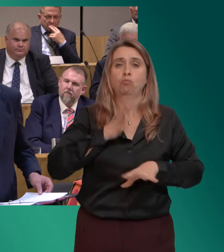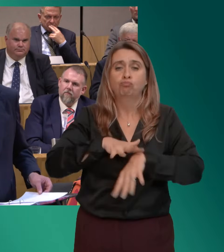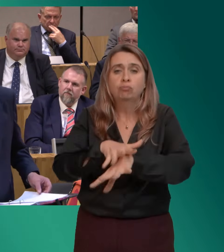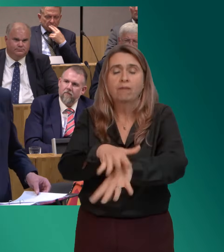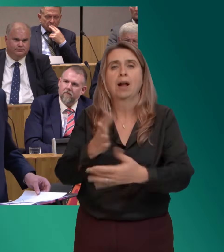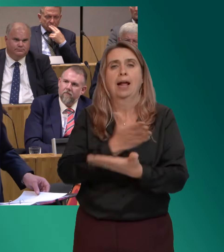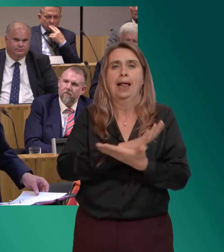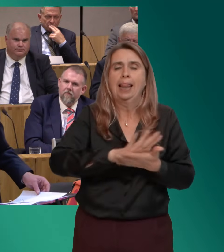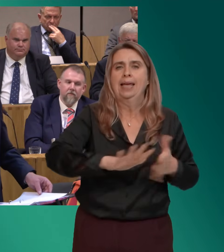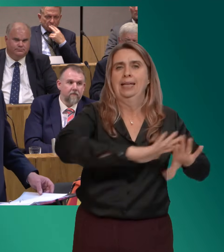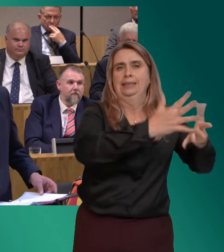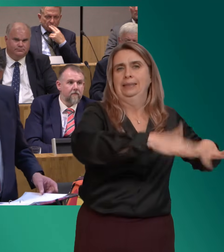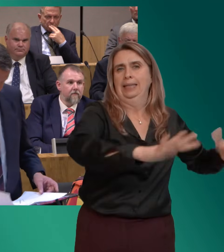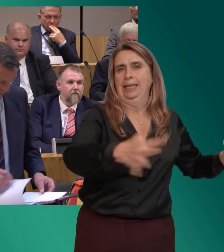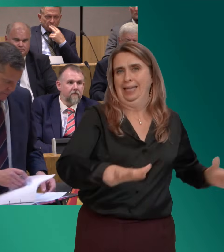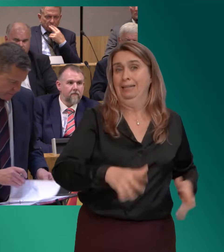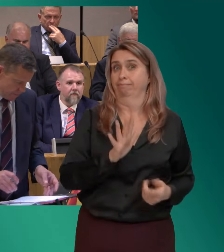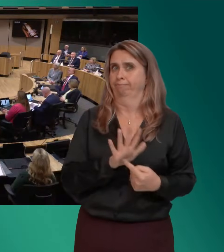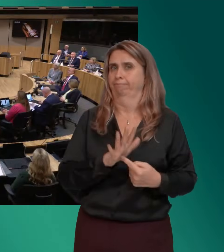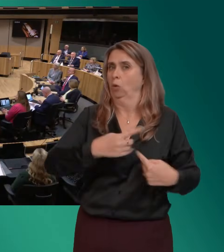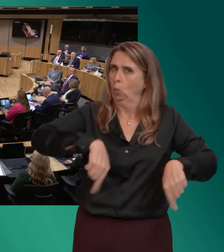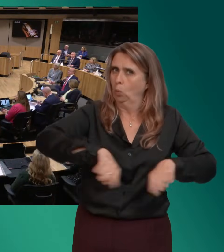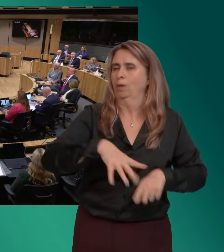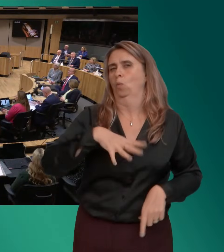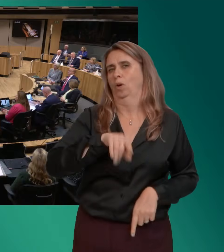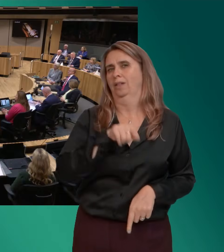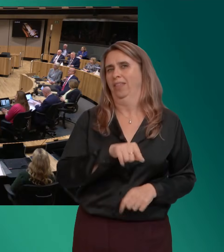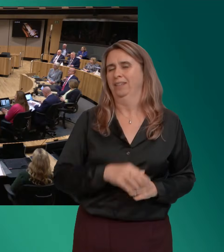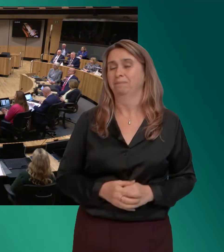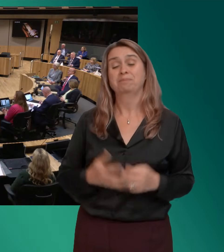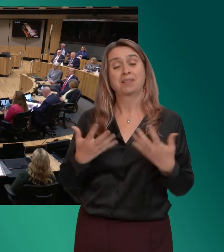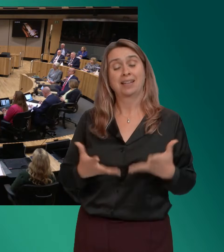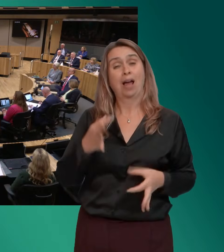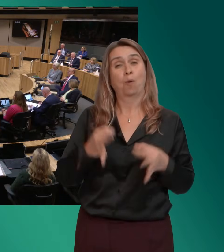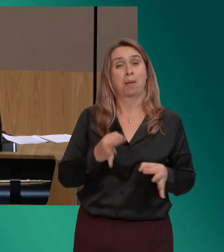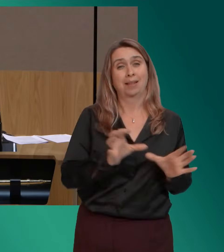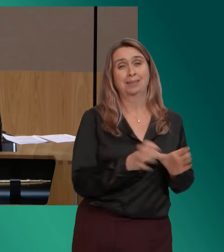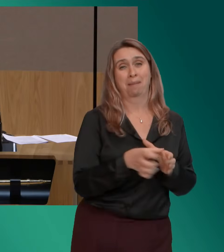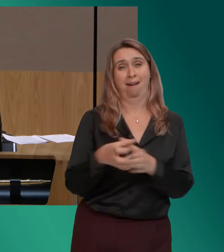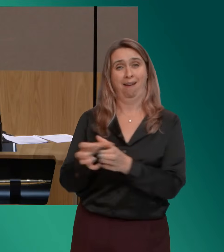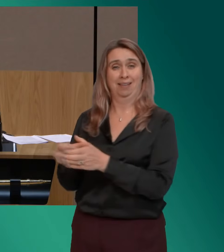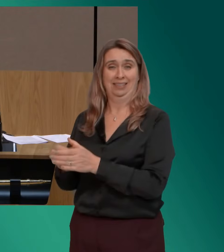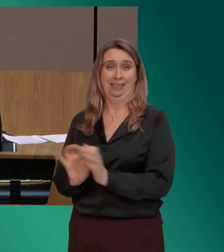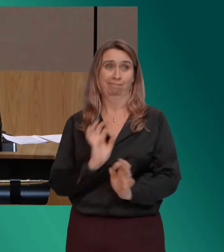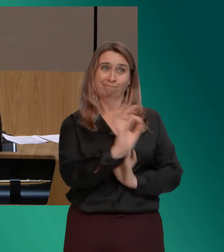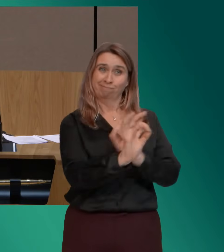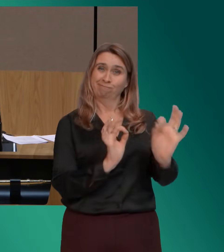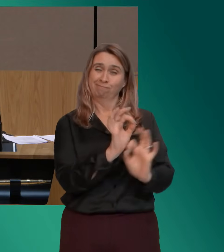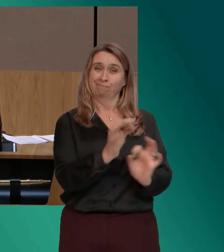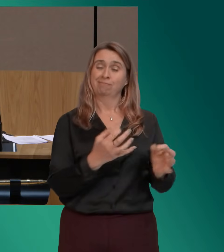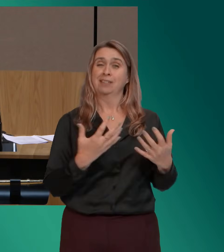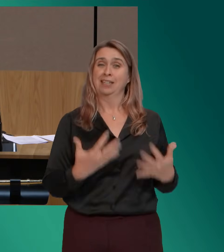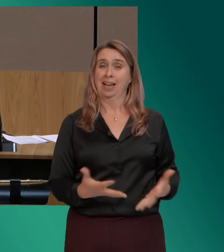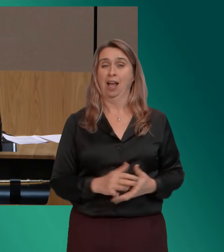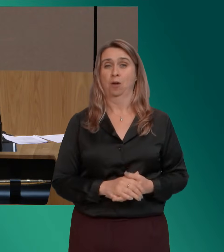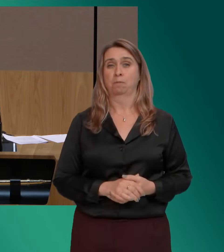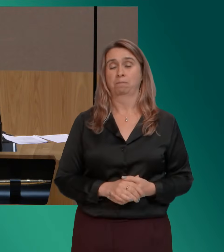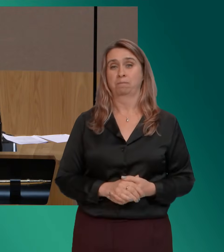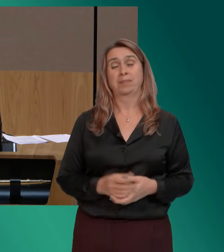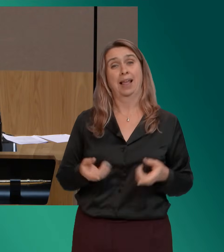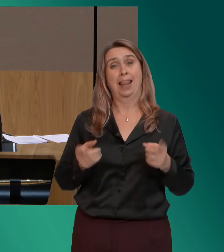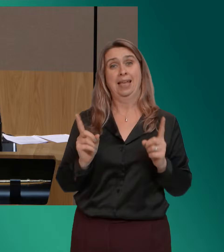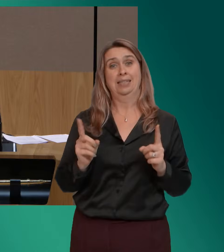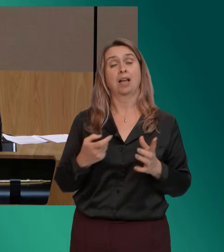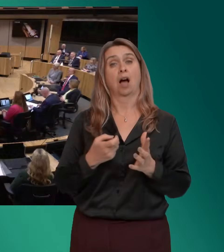all want to see. Gelwir. I now call on the party leaders to question the First Minister. Leader